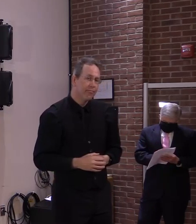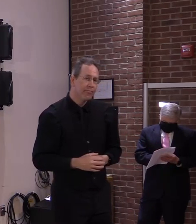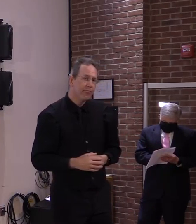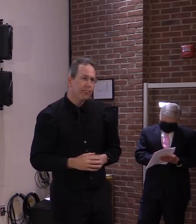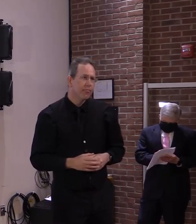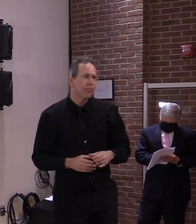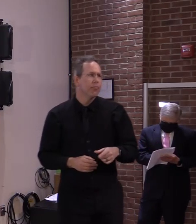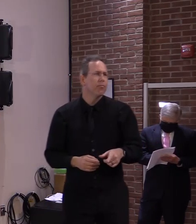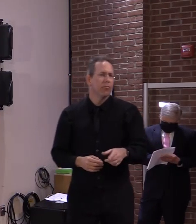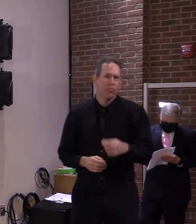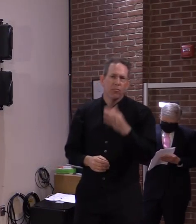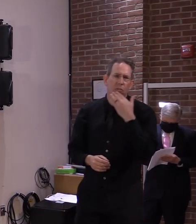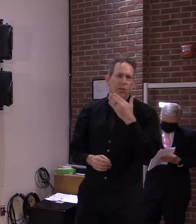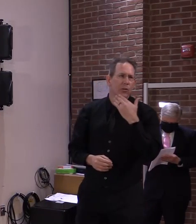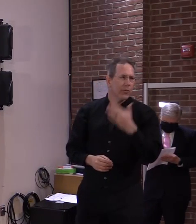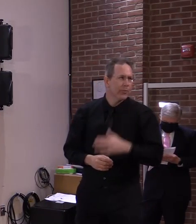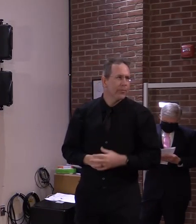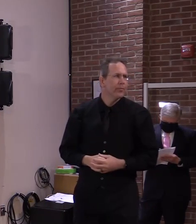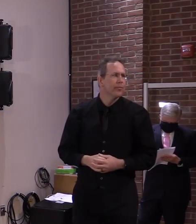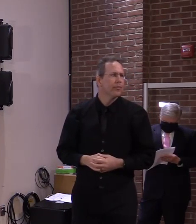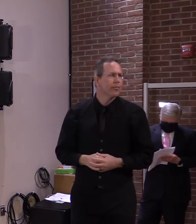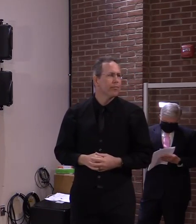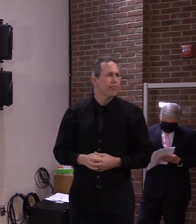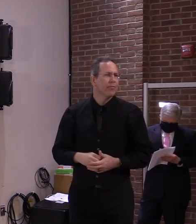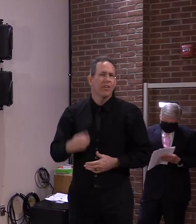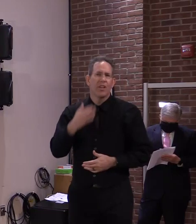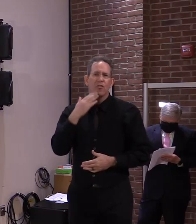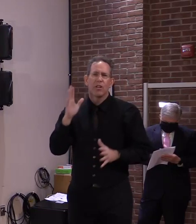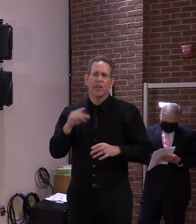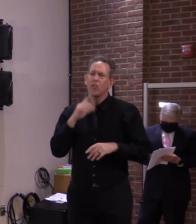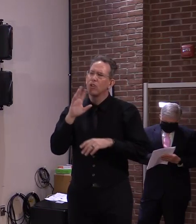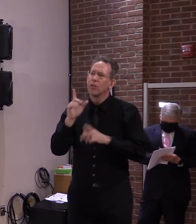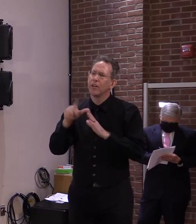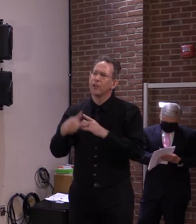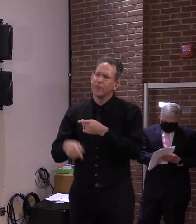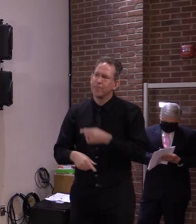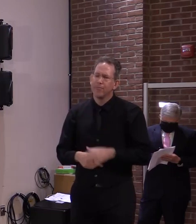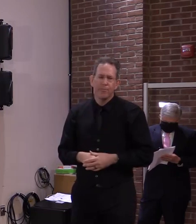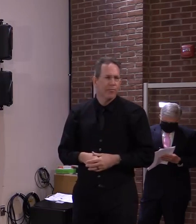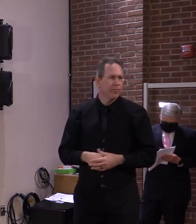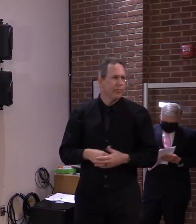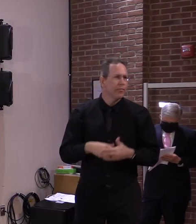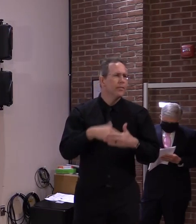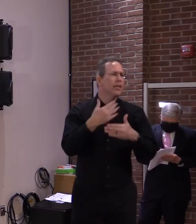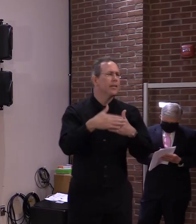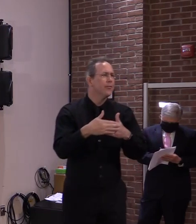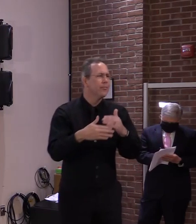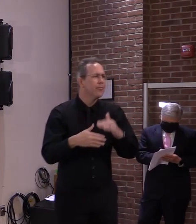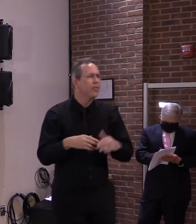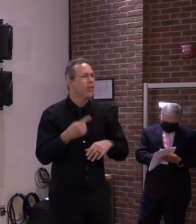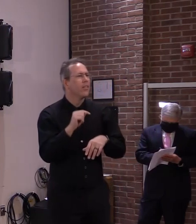Thank you, Governor. You have a wonderful day. We'll talk to you on Friday. Thank you. Mike Donahue, the Islander.